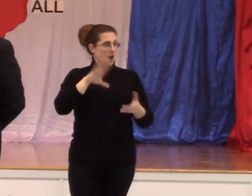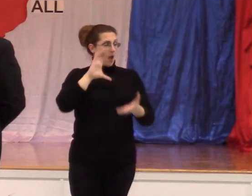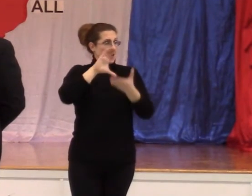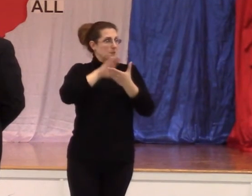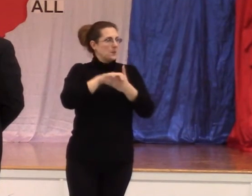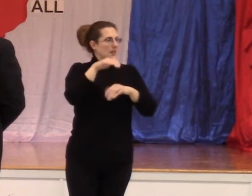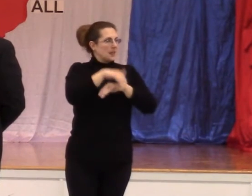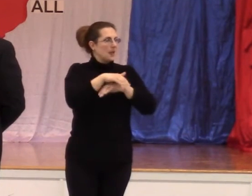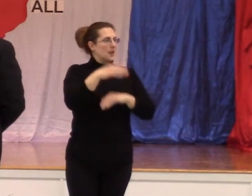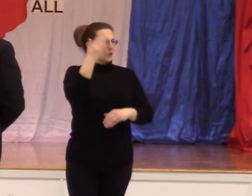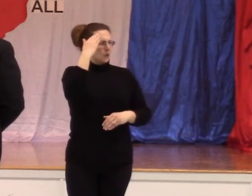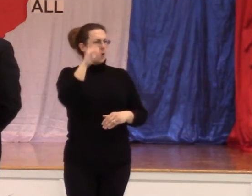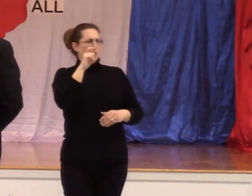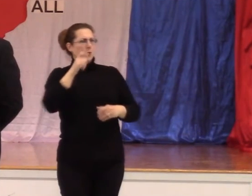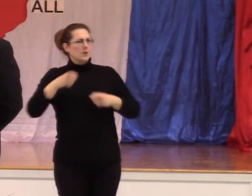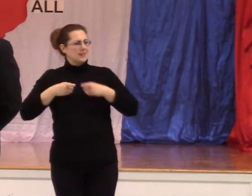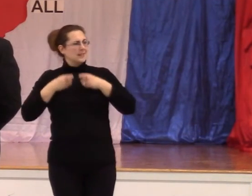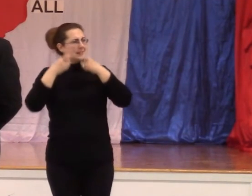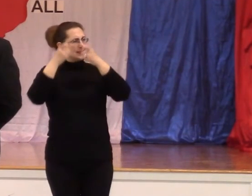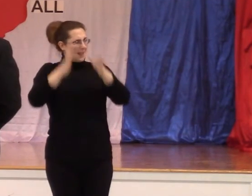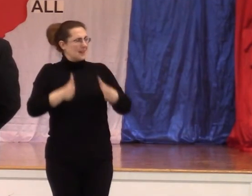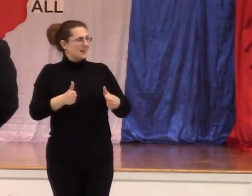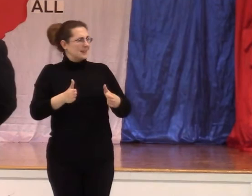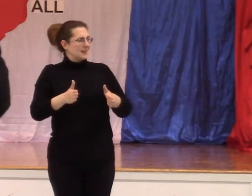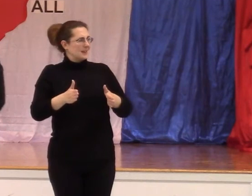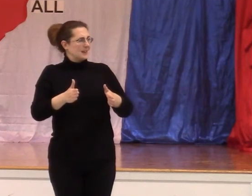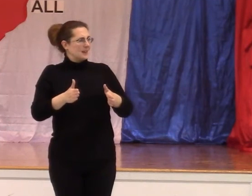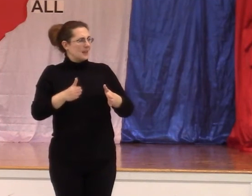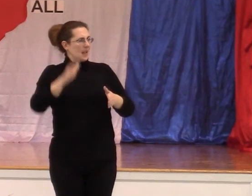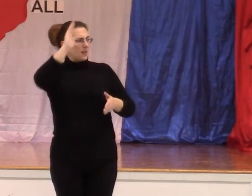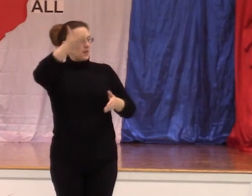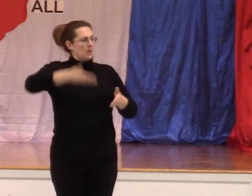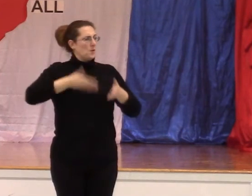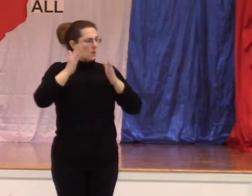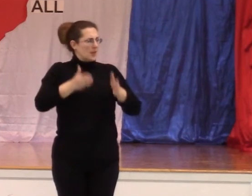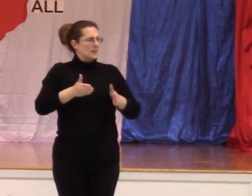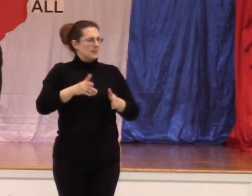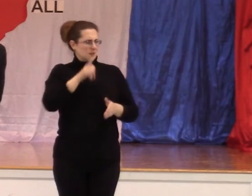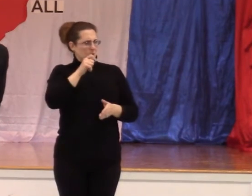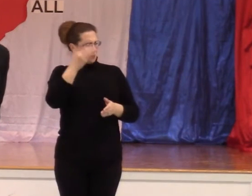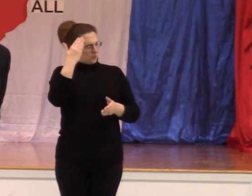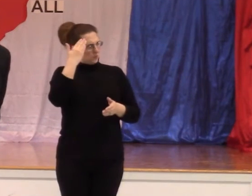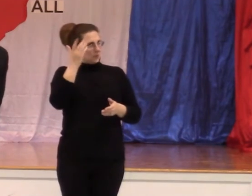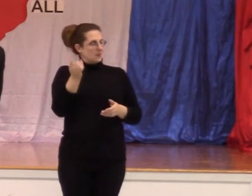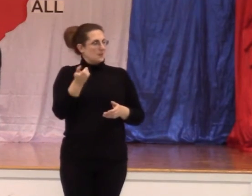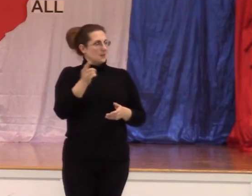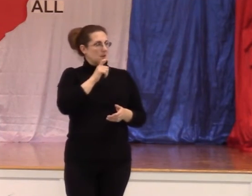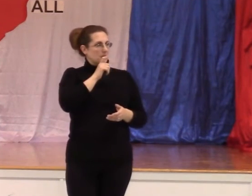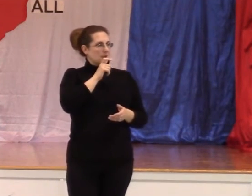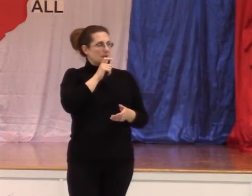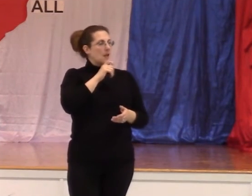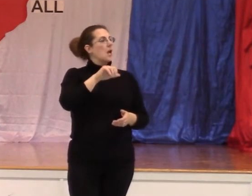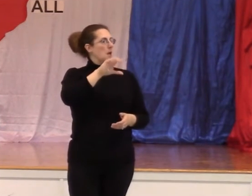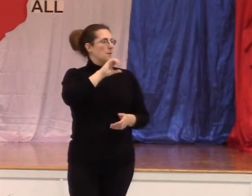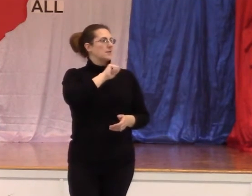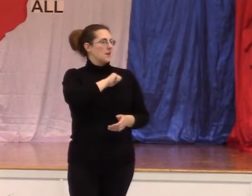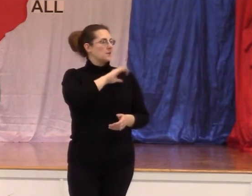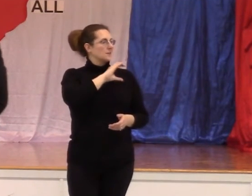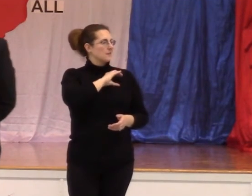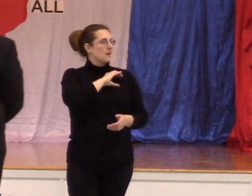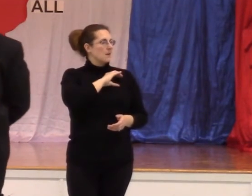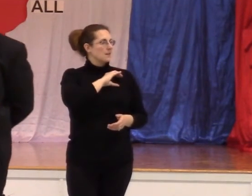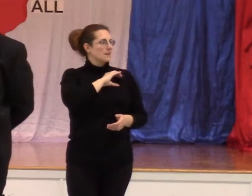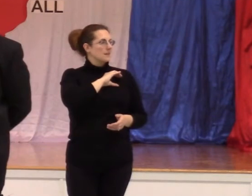do you know who was his guest at the Black Cloister on his wedding night? It was Andreas Karlstadt,